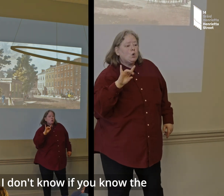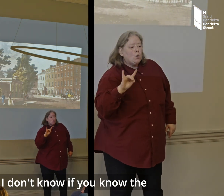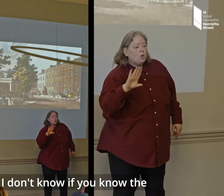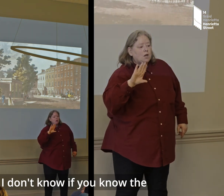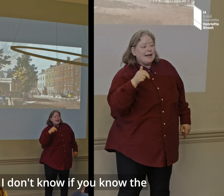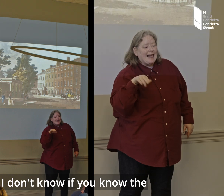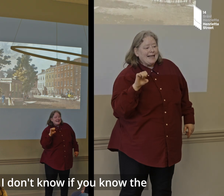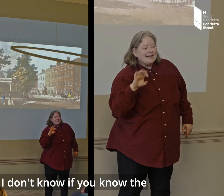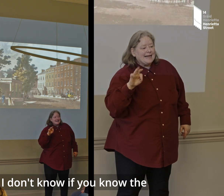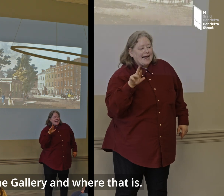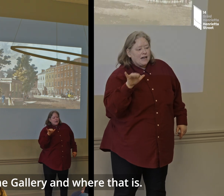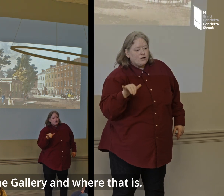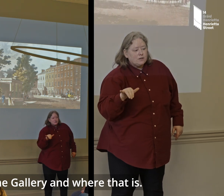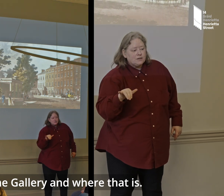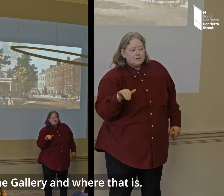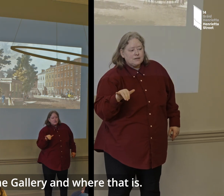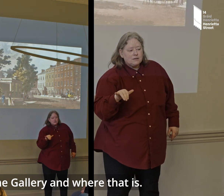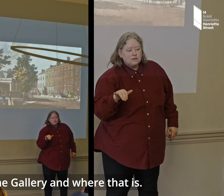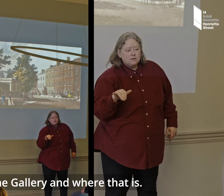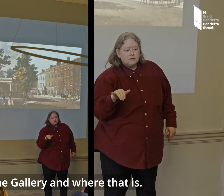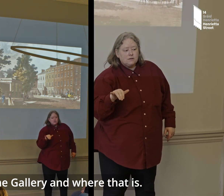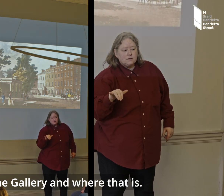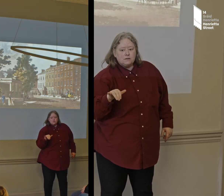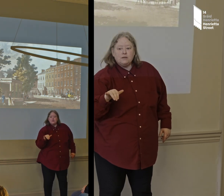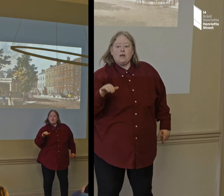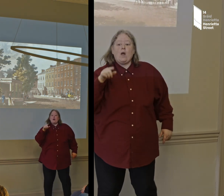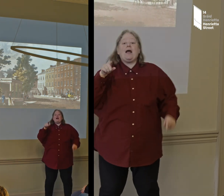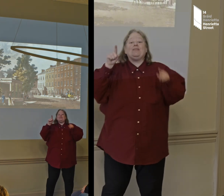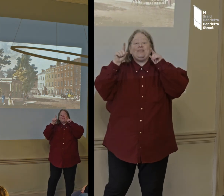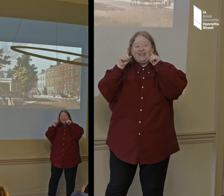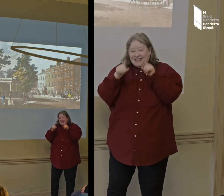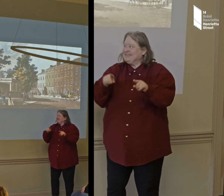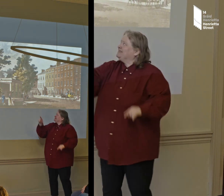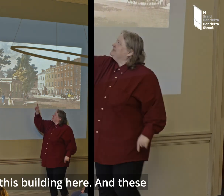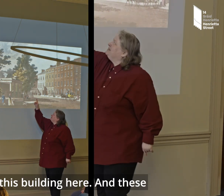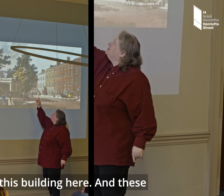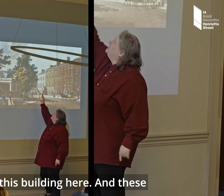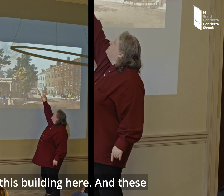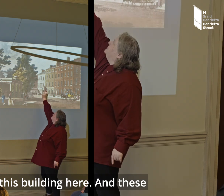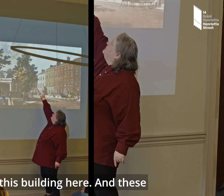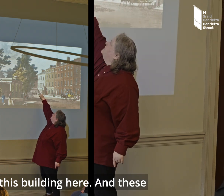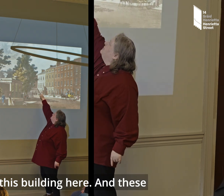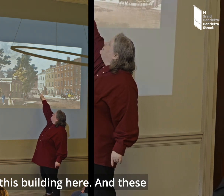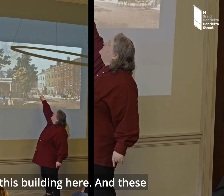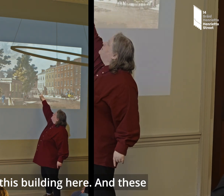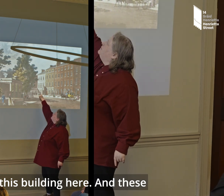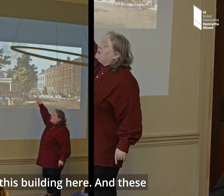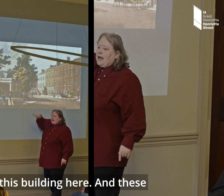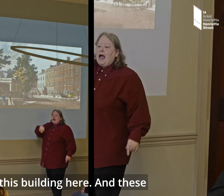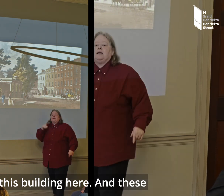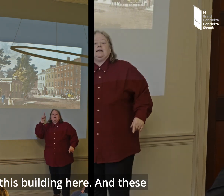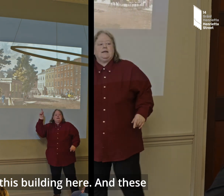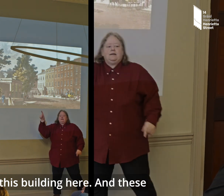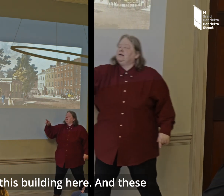know if you know the Hugh Lane Gallery and where that is. So that is this building